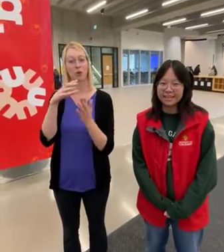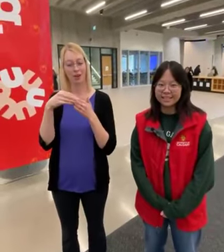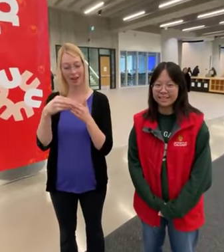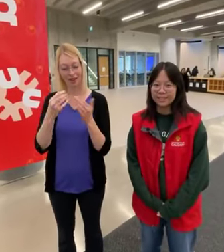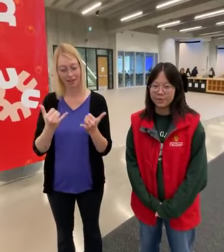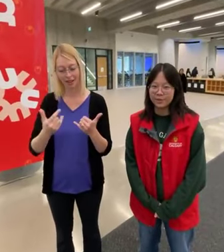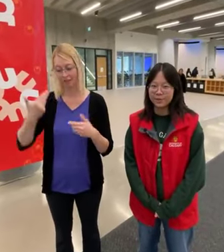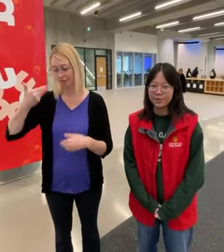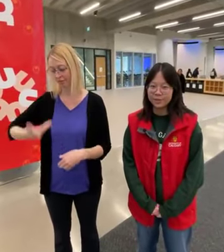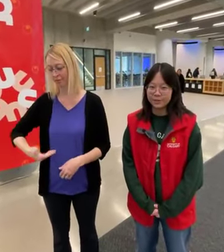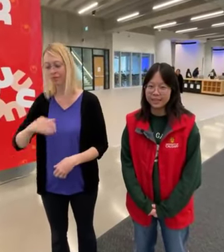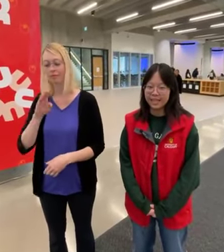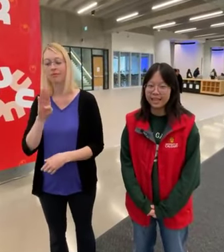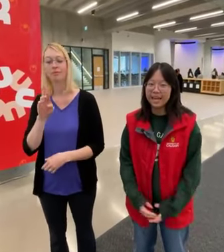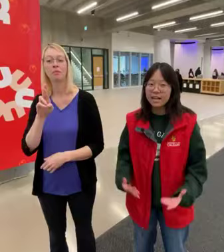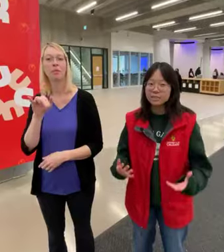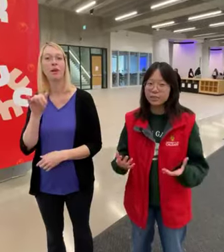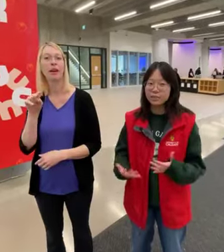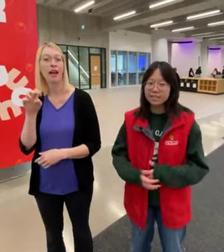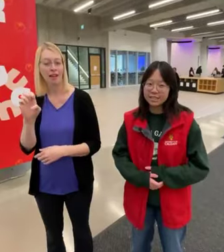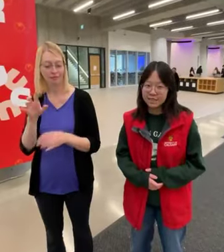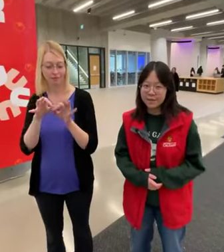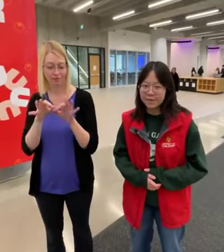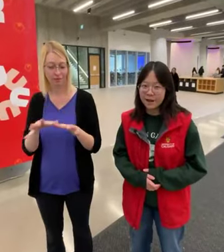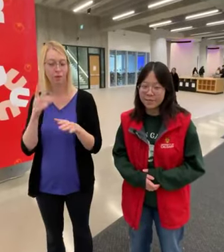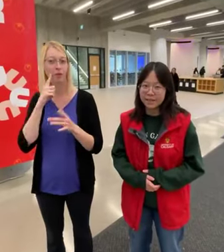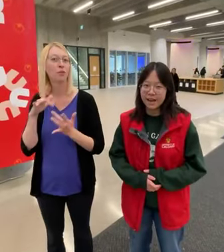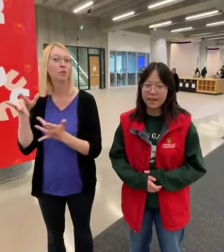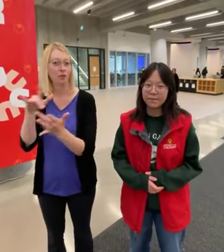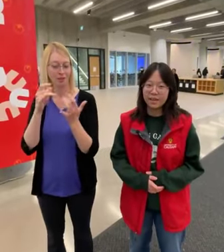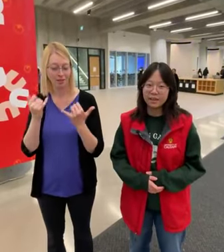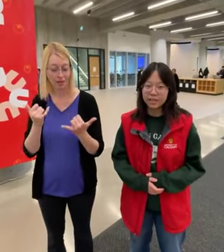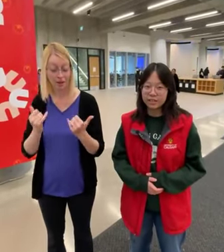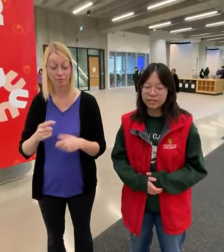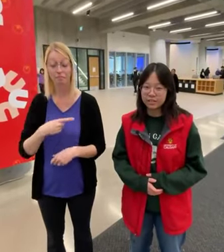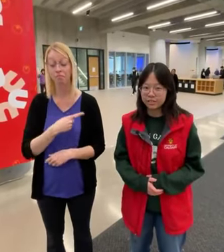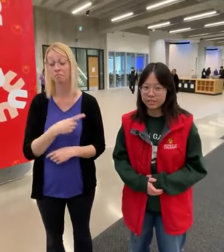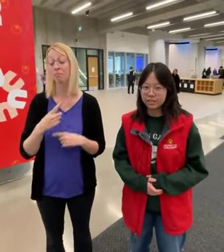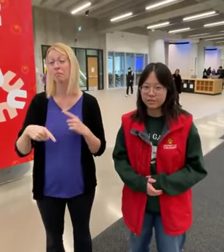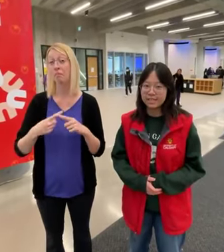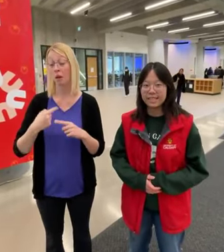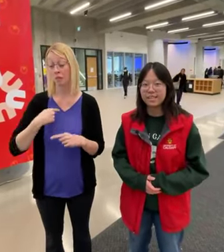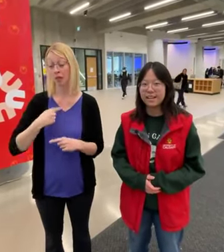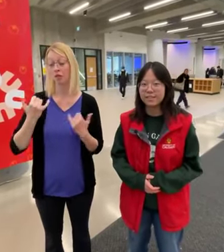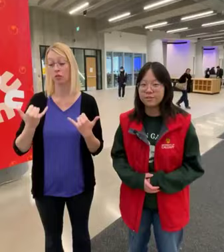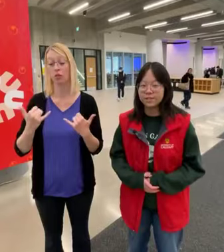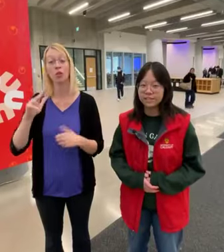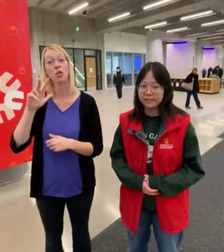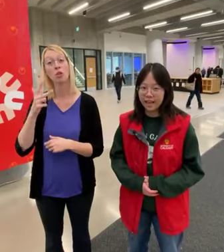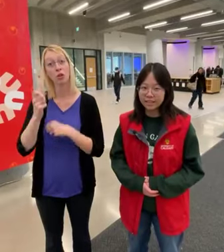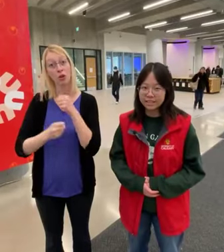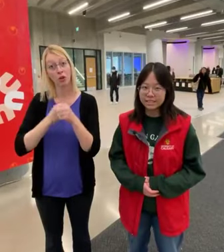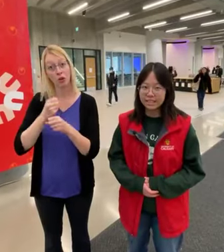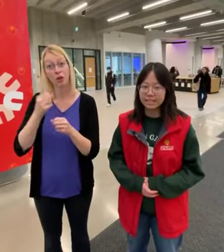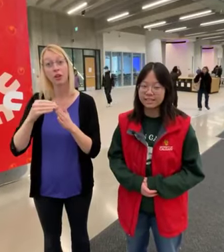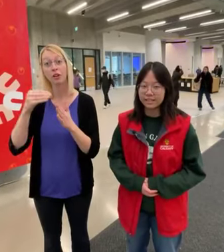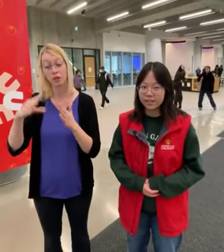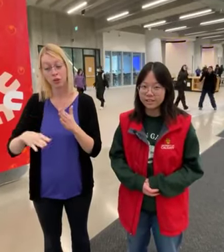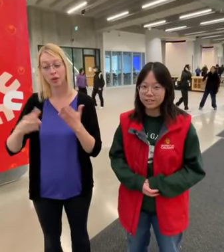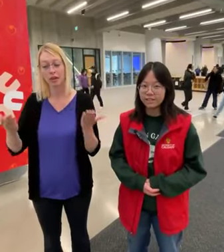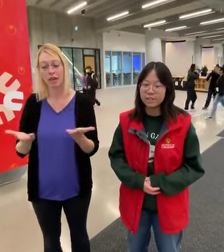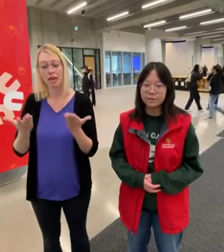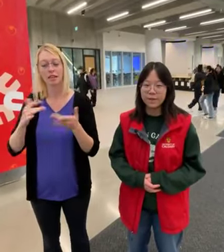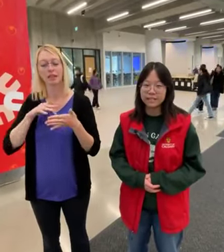she will be our ASL interpreter for the tour today. So just a little bit about me. I am a current third year student here at the University of Calgary